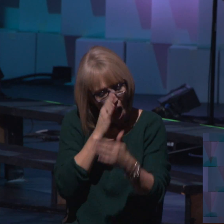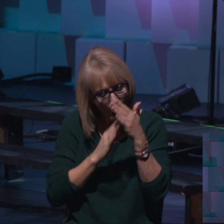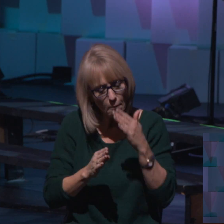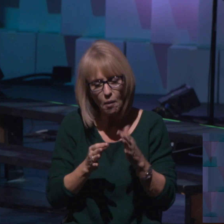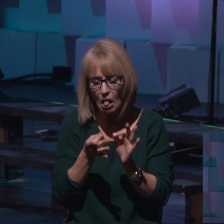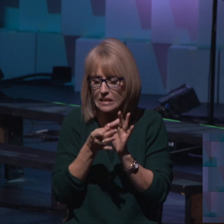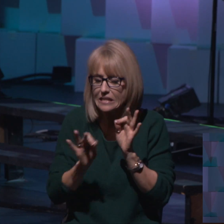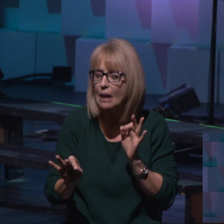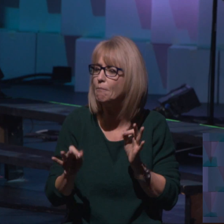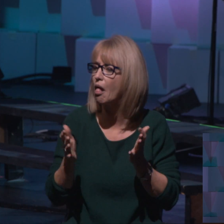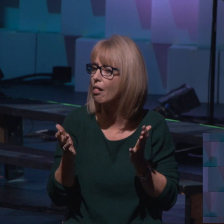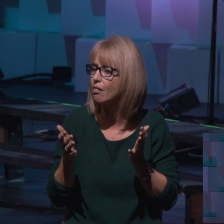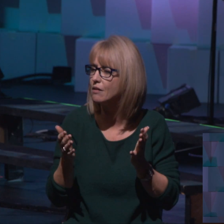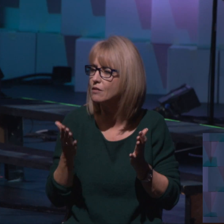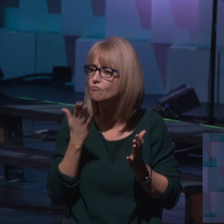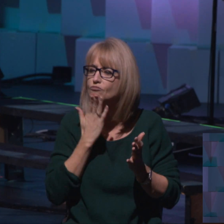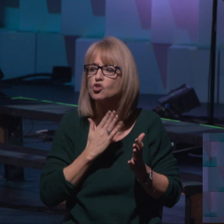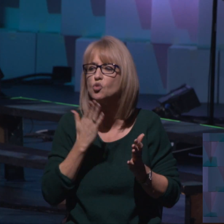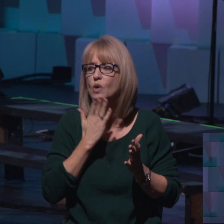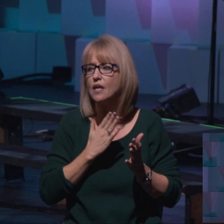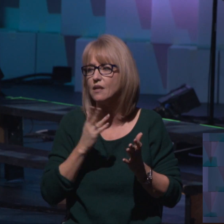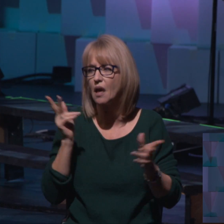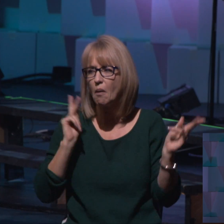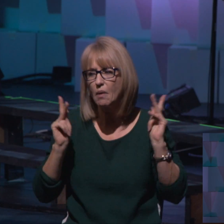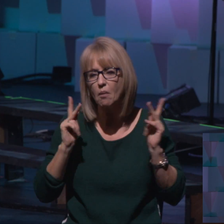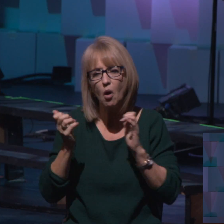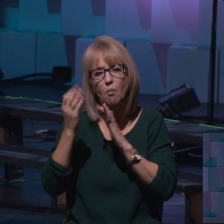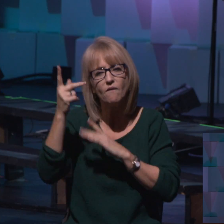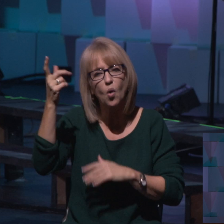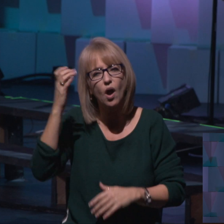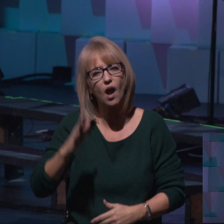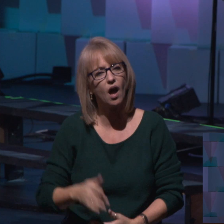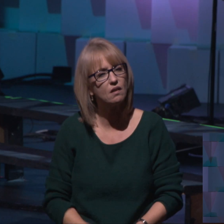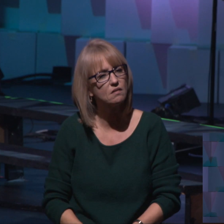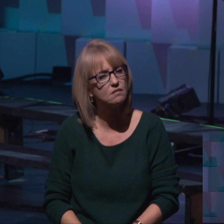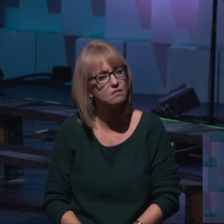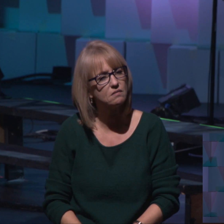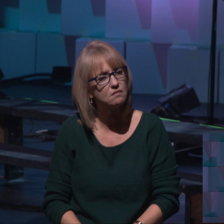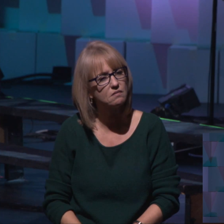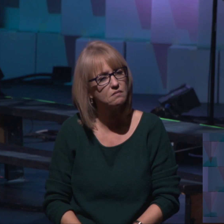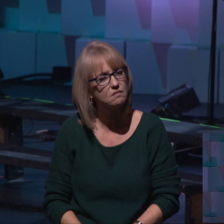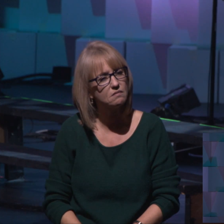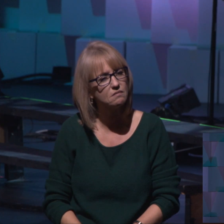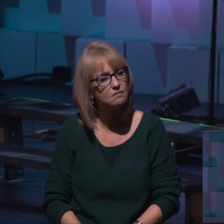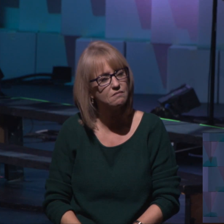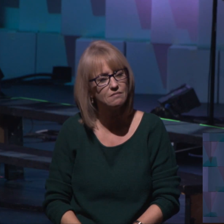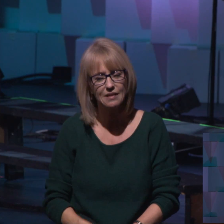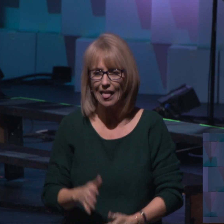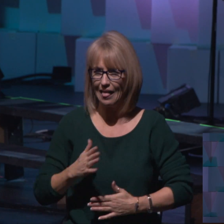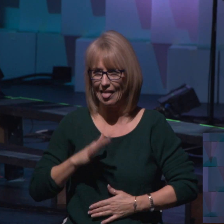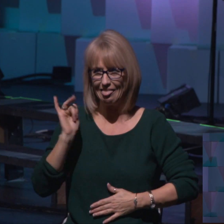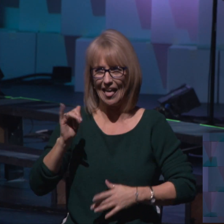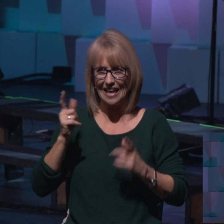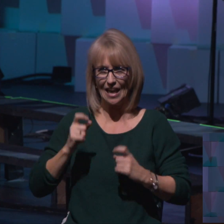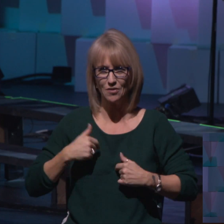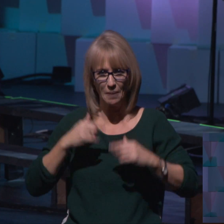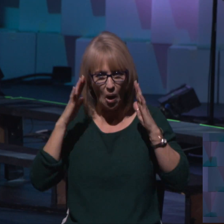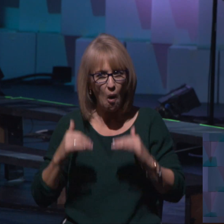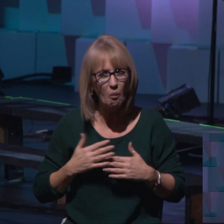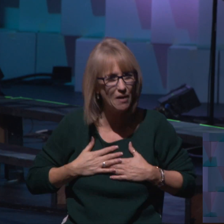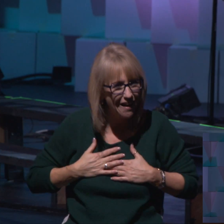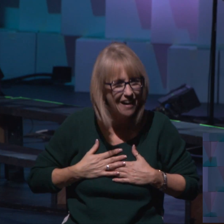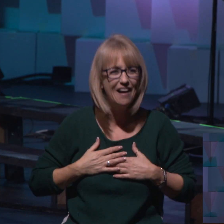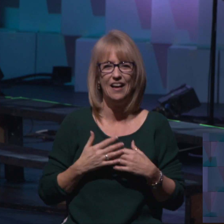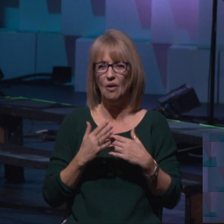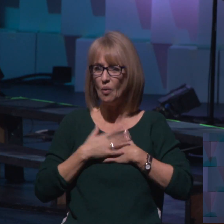simple people before God. And that gives me hope that God chooses and works through all of us. We see God blesses